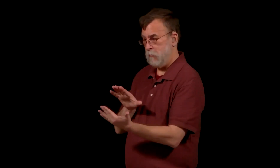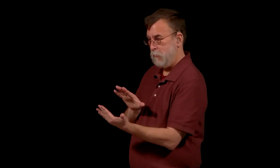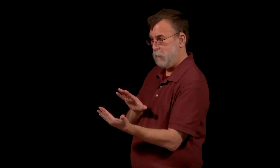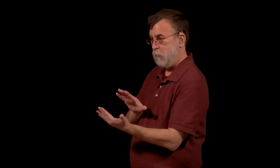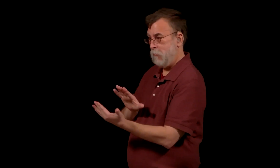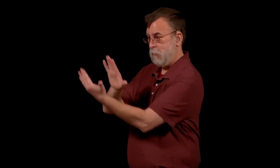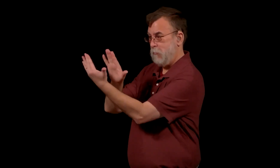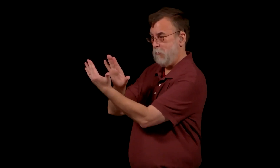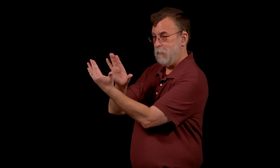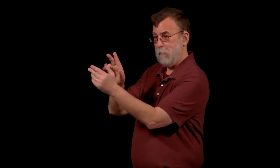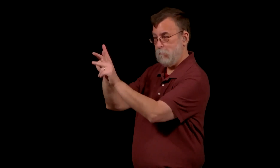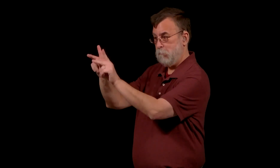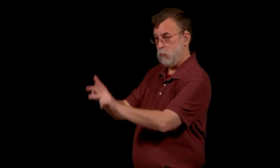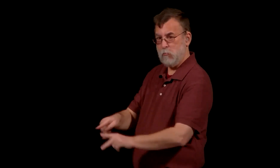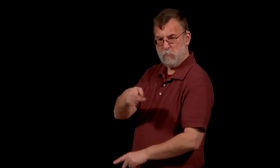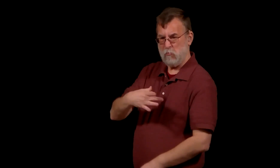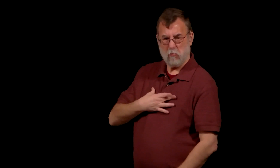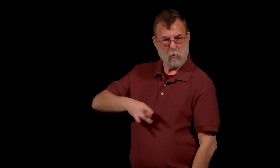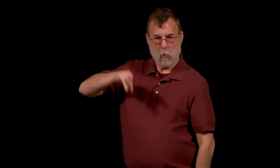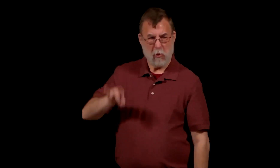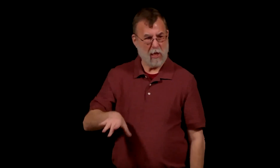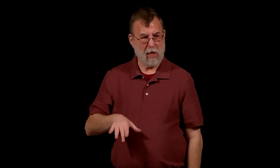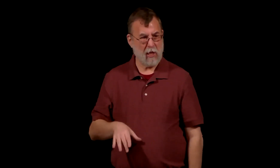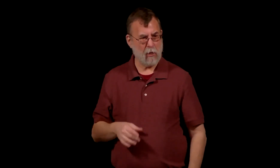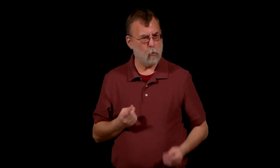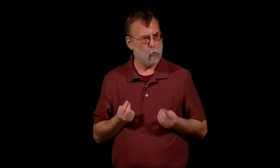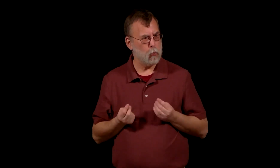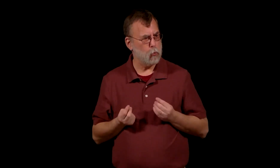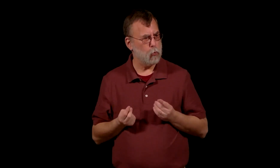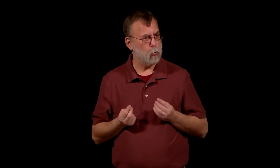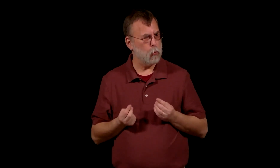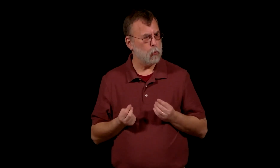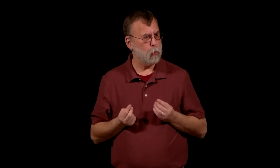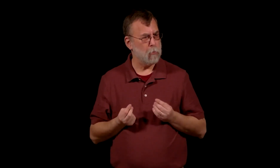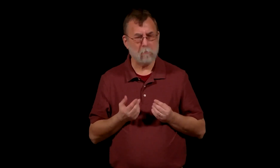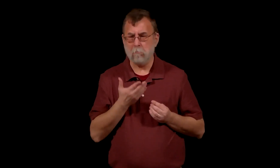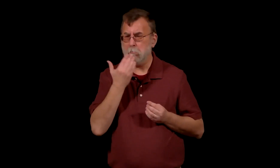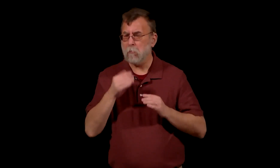Sometimes you might be ready to approach a person that you do not get along with. What do?